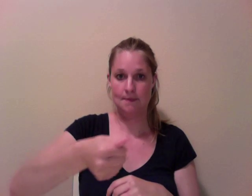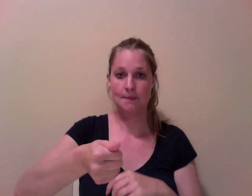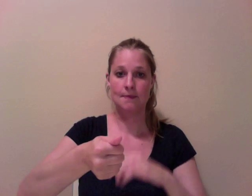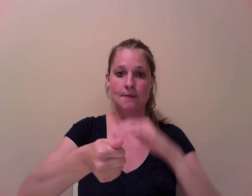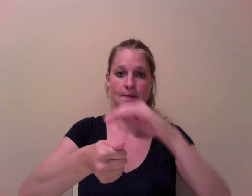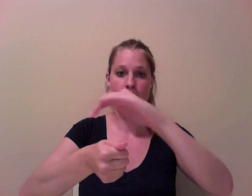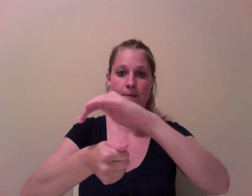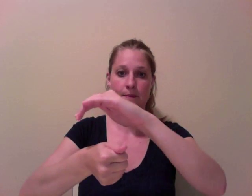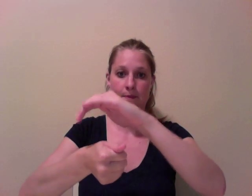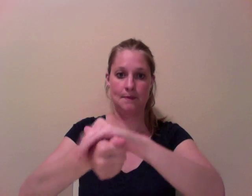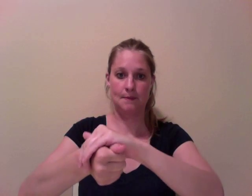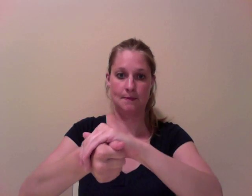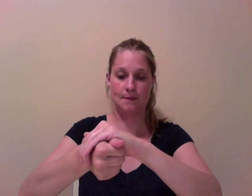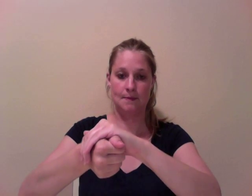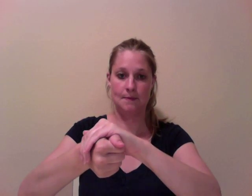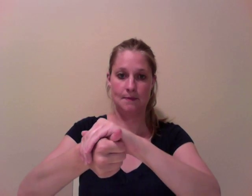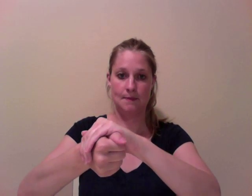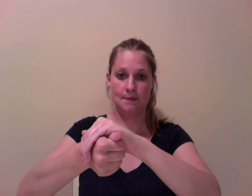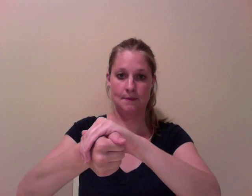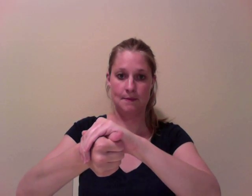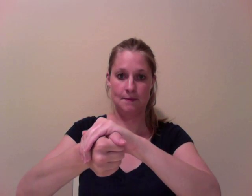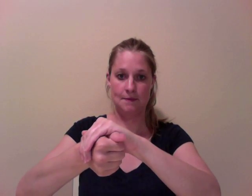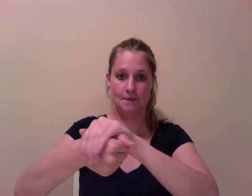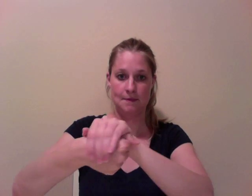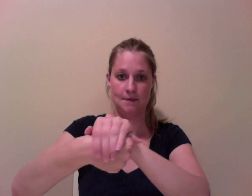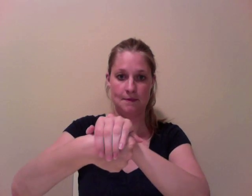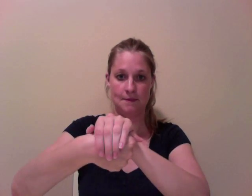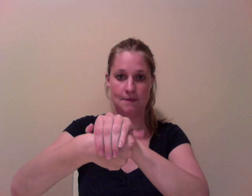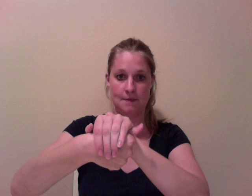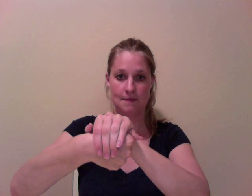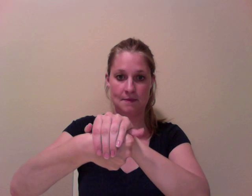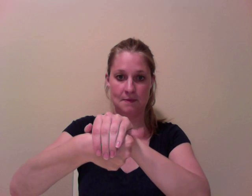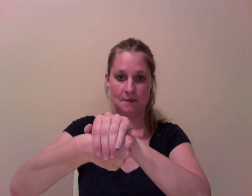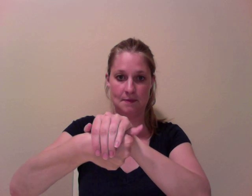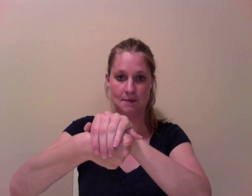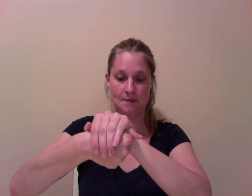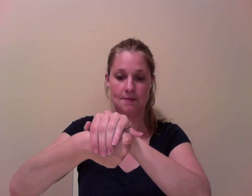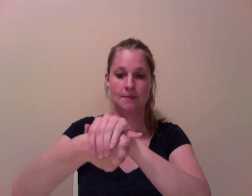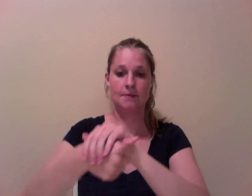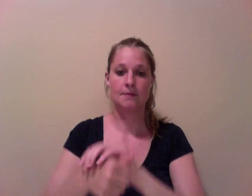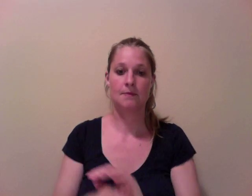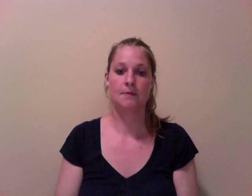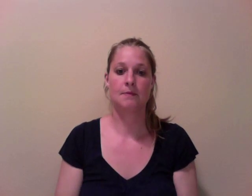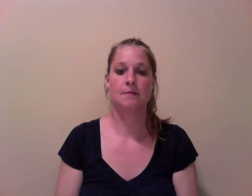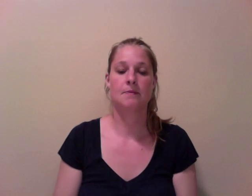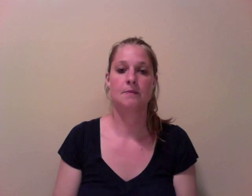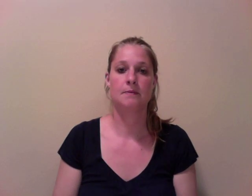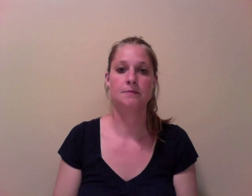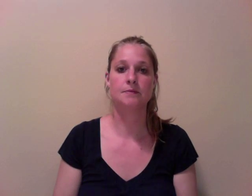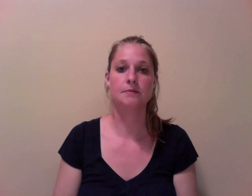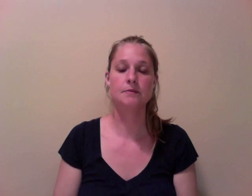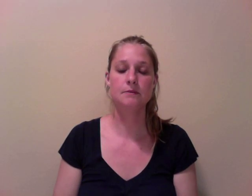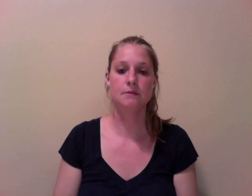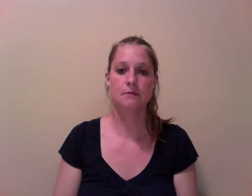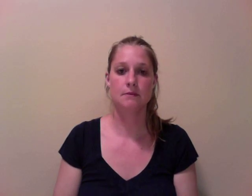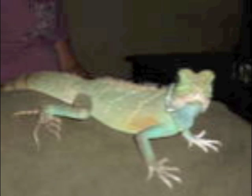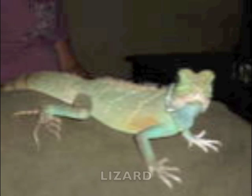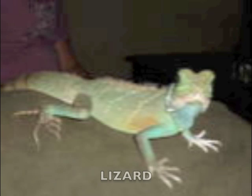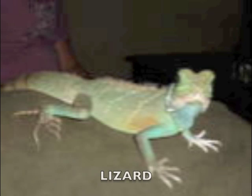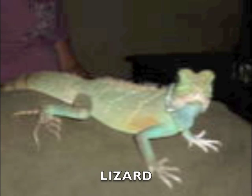Again, this is your right hand. Your left hand comes over like the shell and you move your thumb up and down like the head is moving.